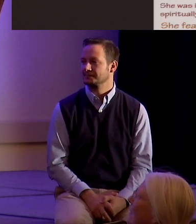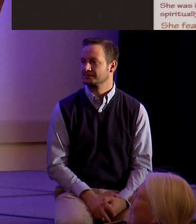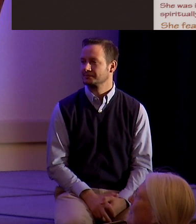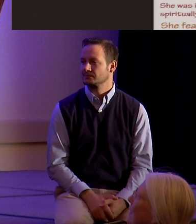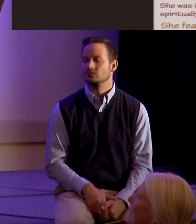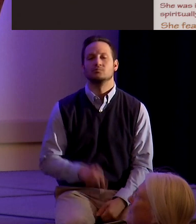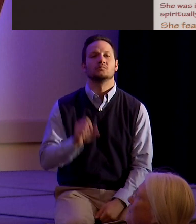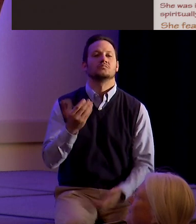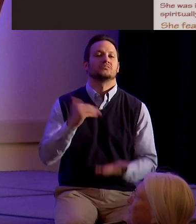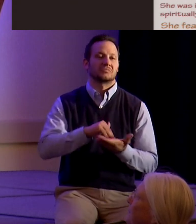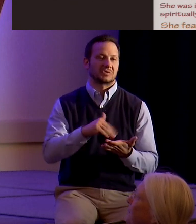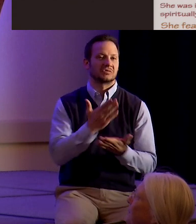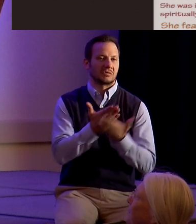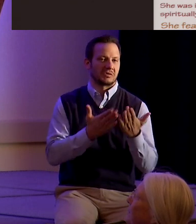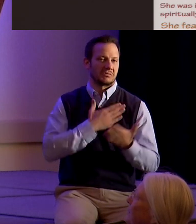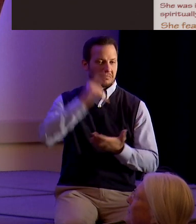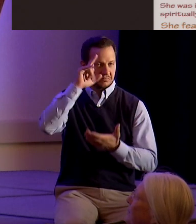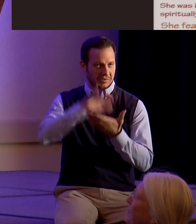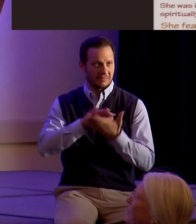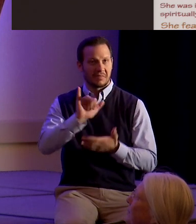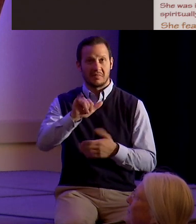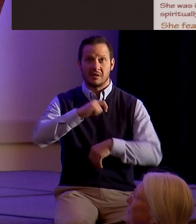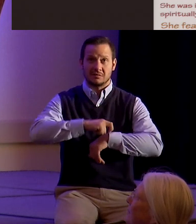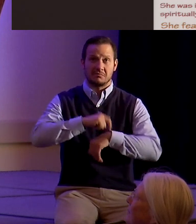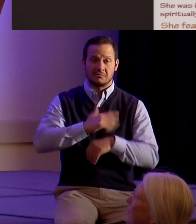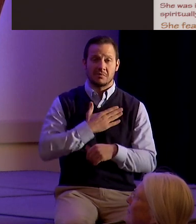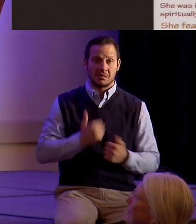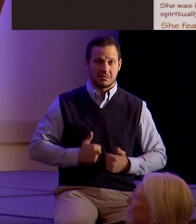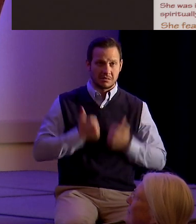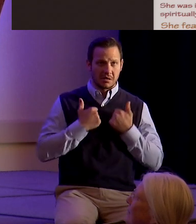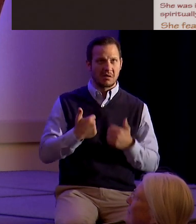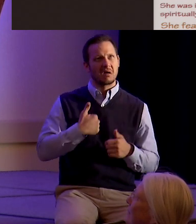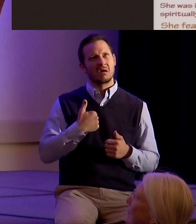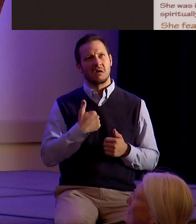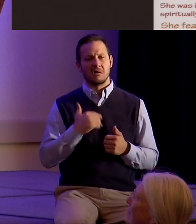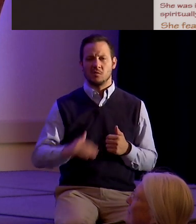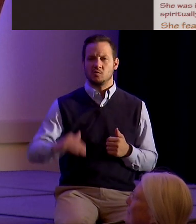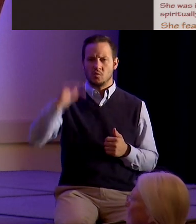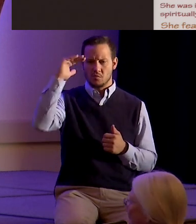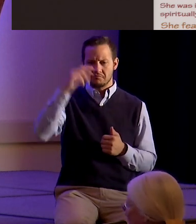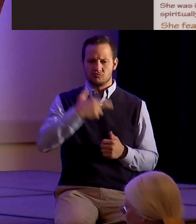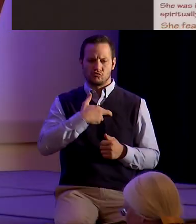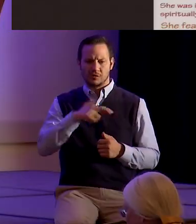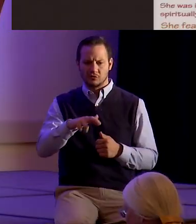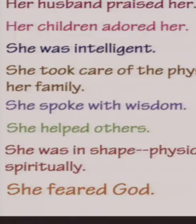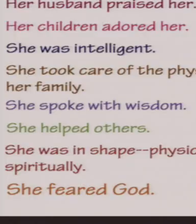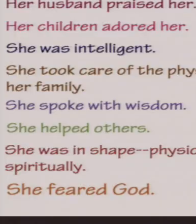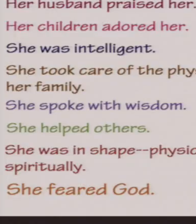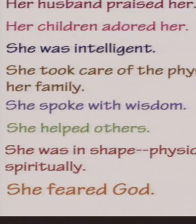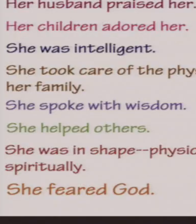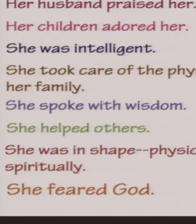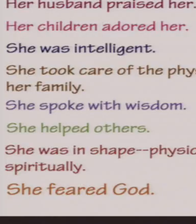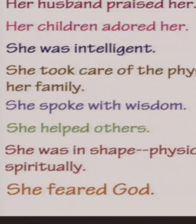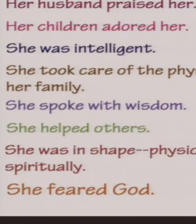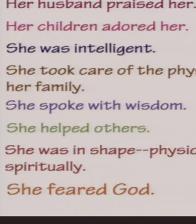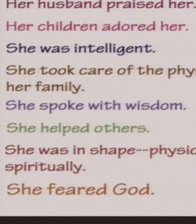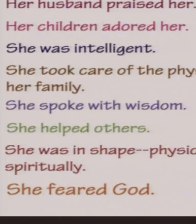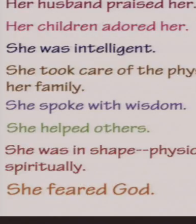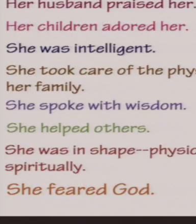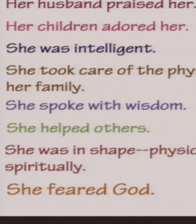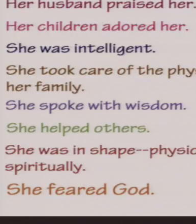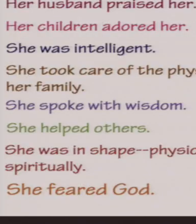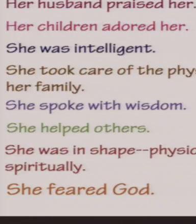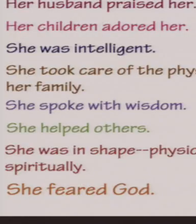So what I believed. At that time in my life, when I was growing up religious and I was seeing women being taught in our